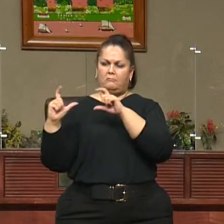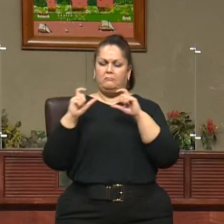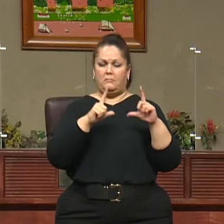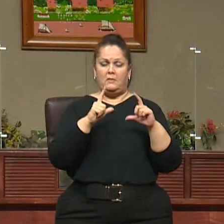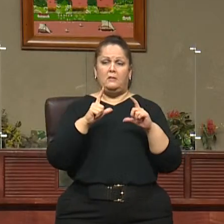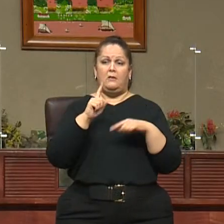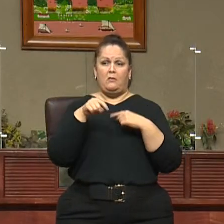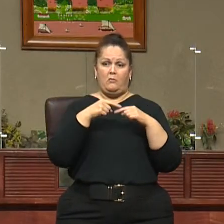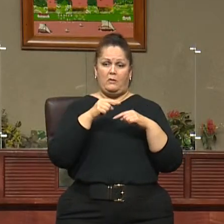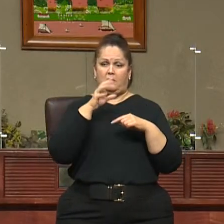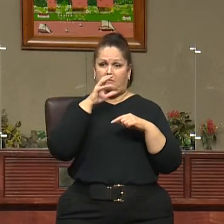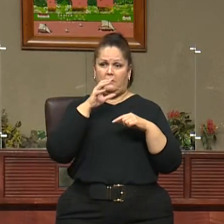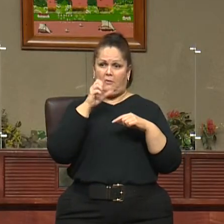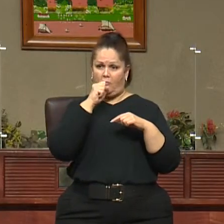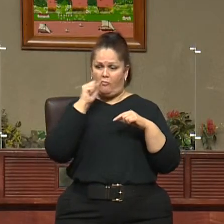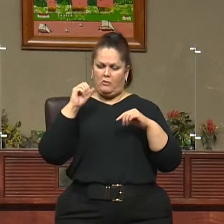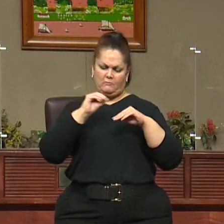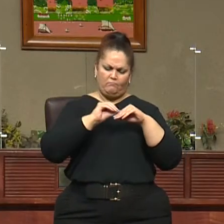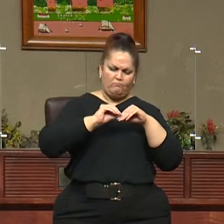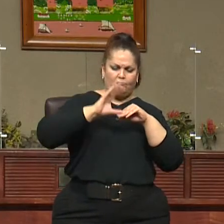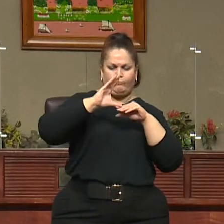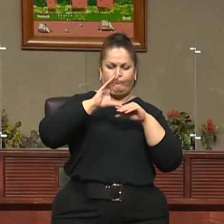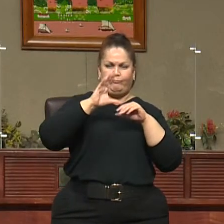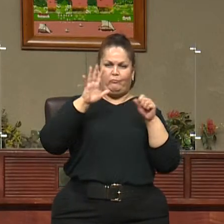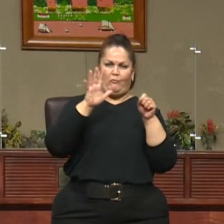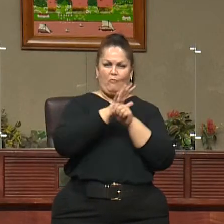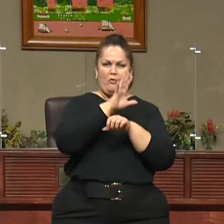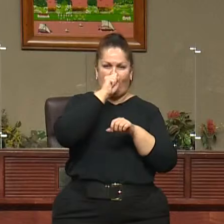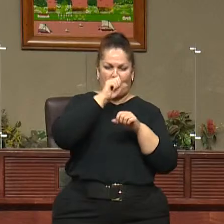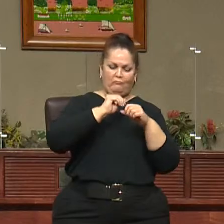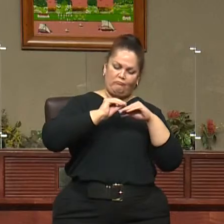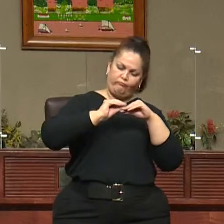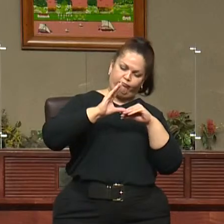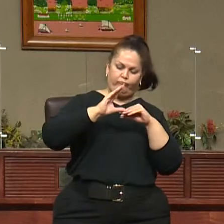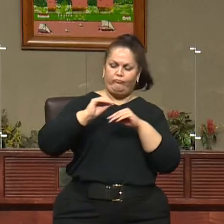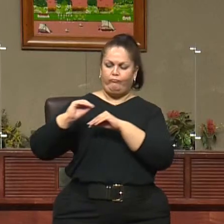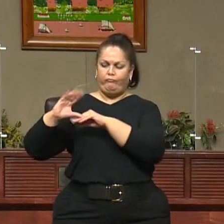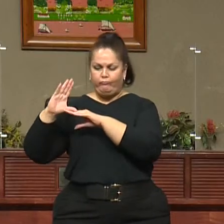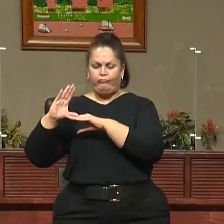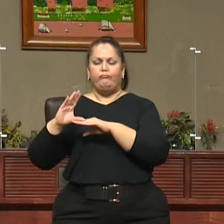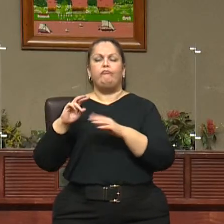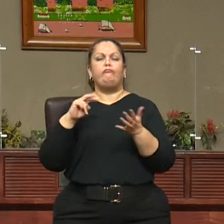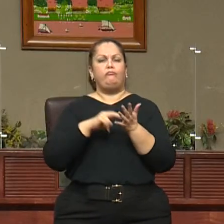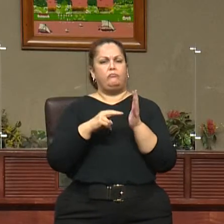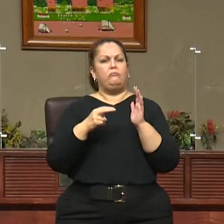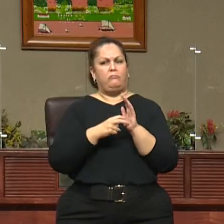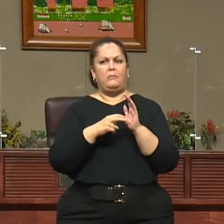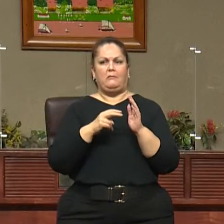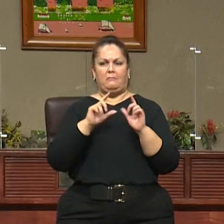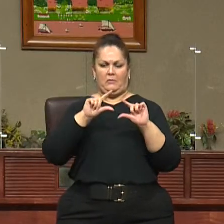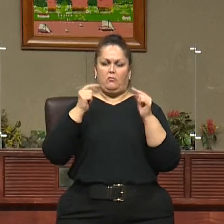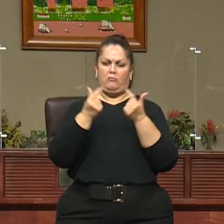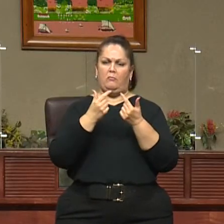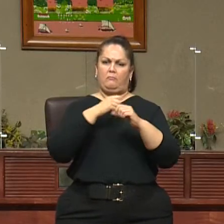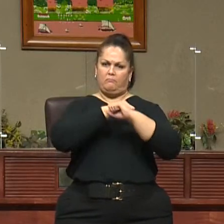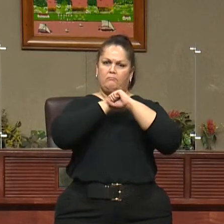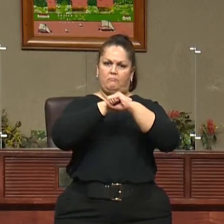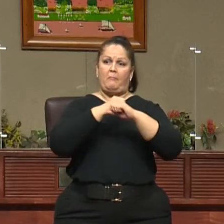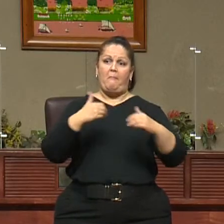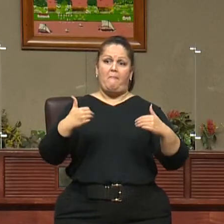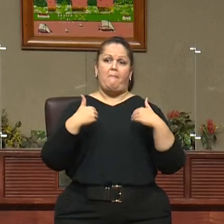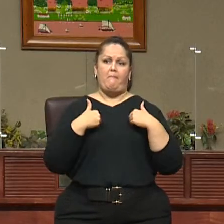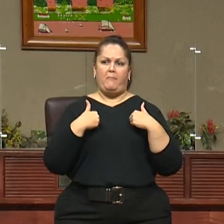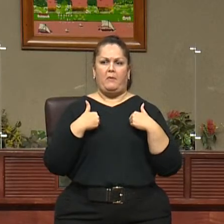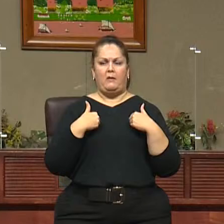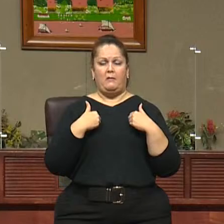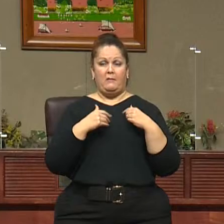get that graphic solid orange, that means that we have reached that herd immunity point, and we're